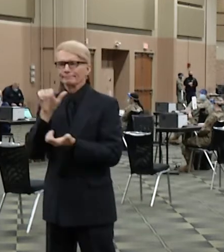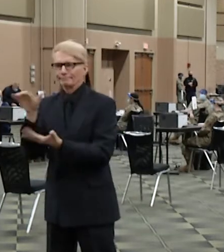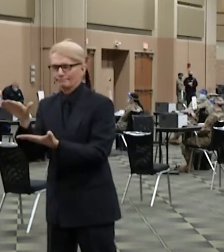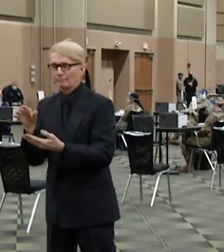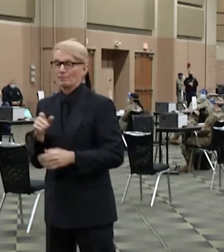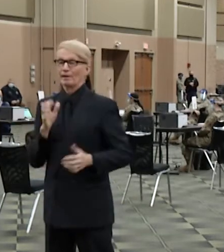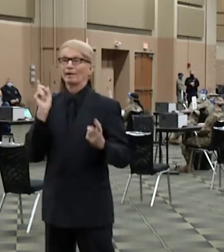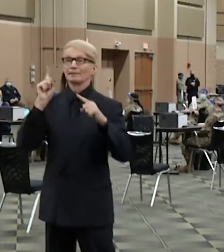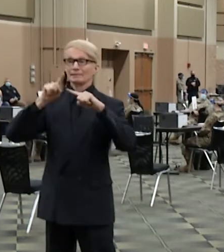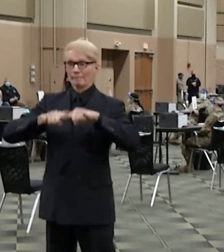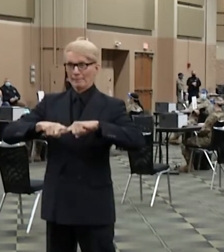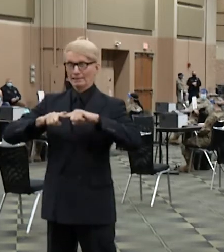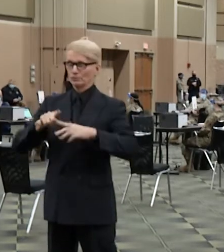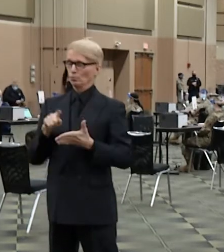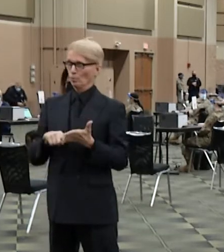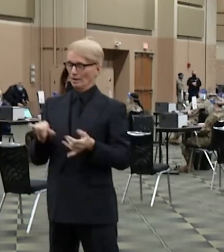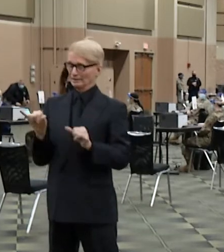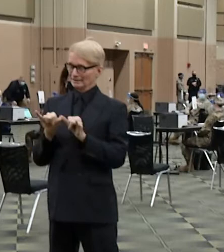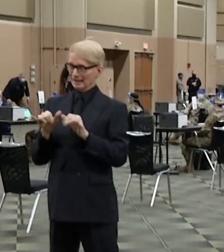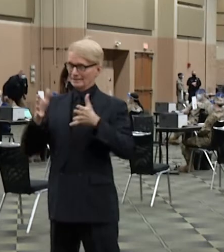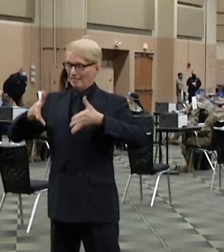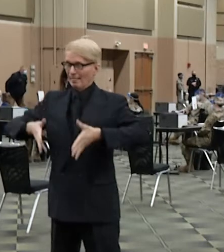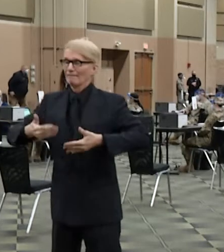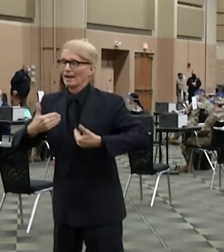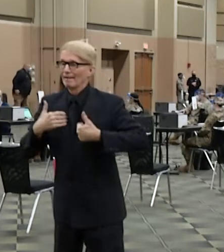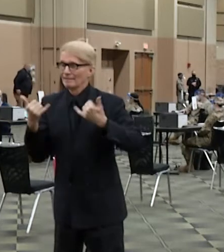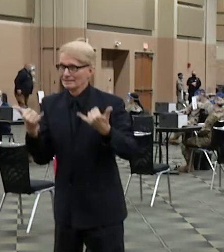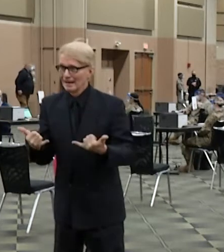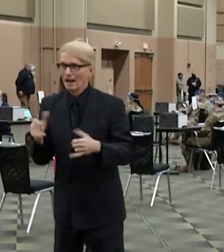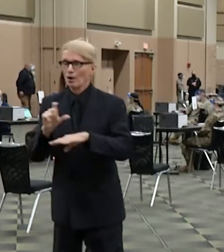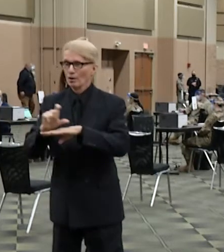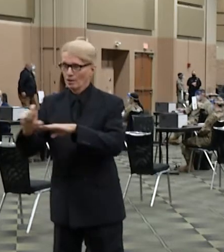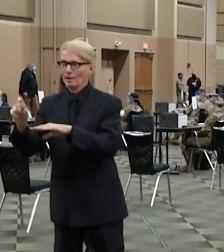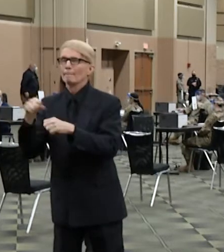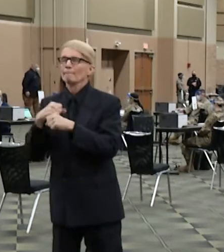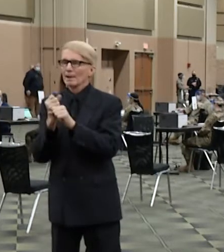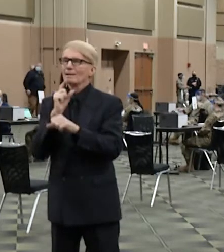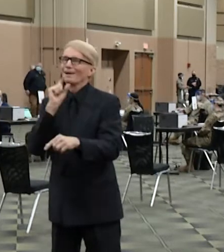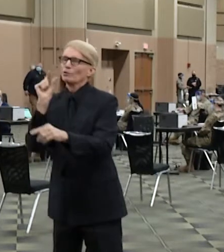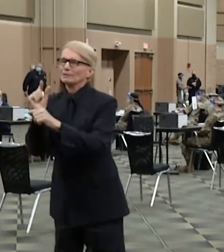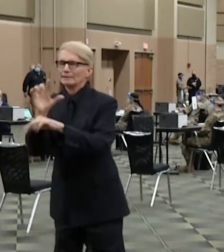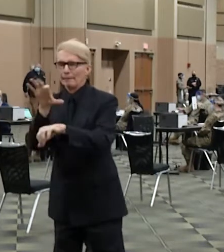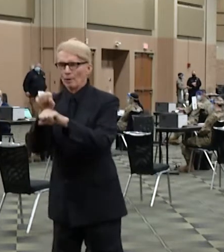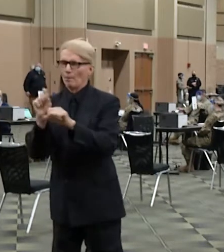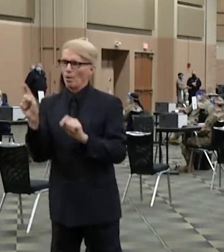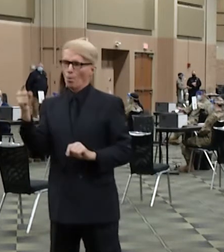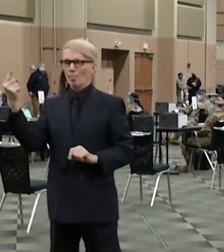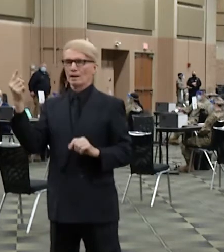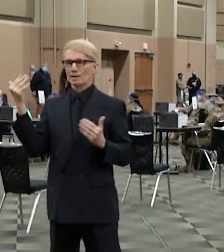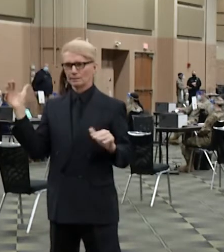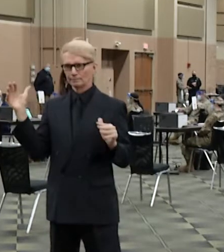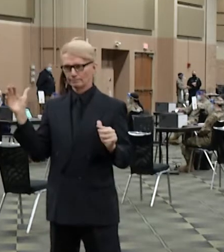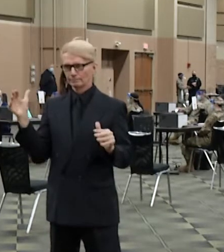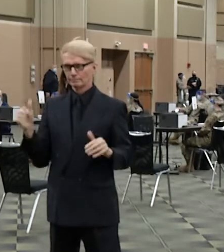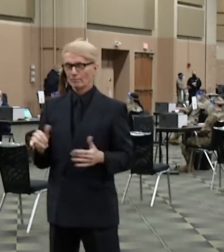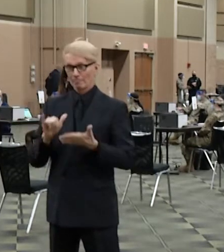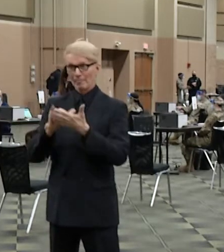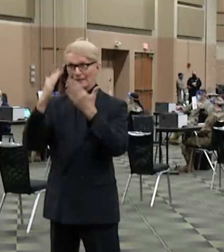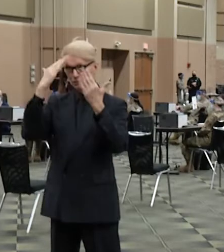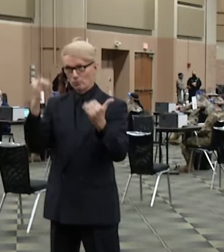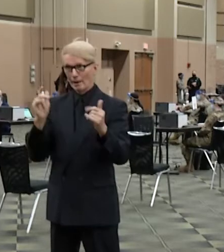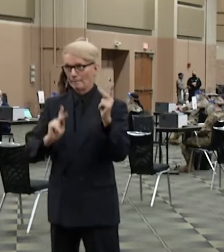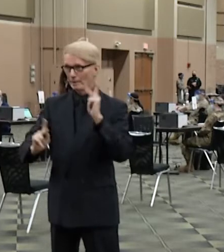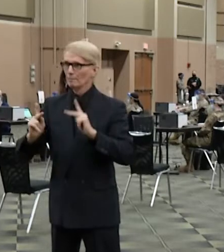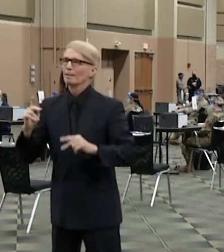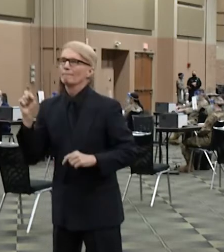amount of vaccine that we have so that individuals will have that guarantee of appointment. That is why it's important that people also recognize that all the sites work on an